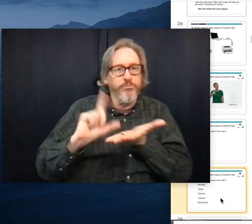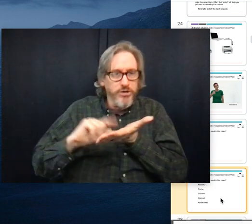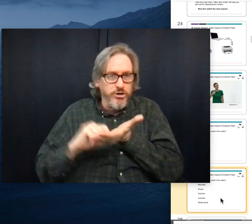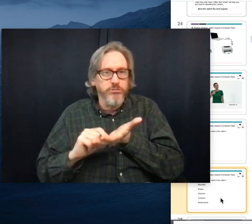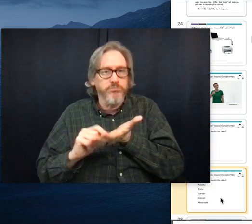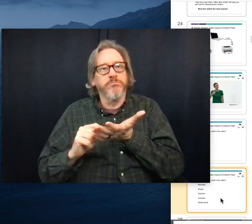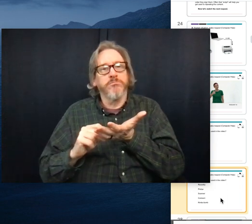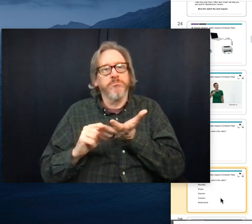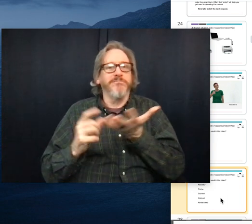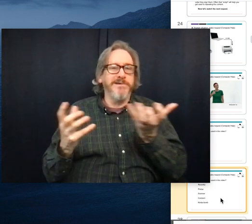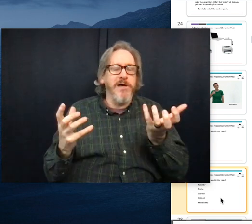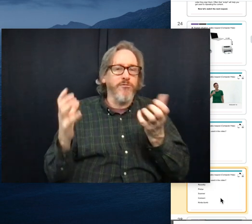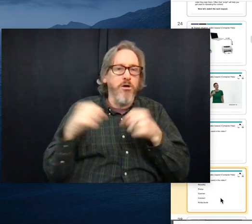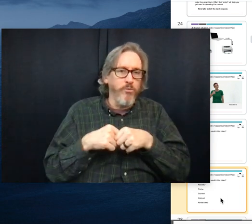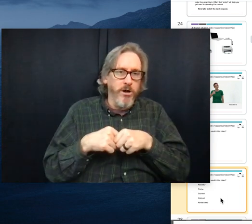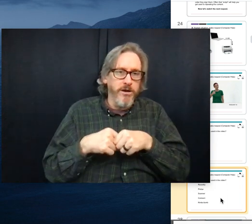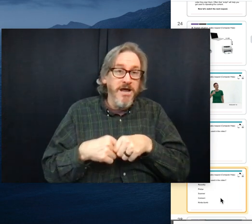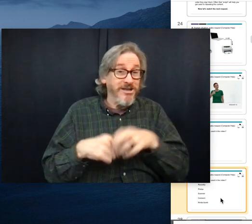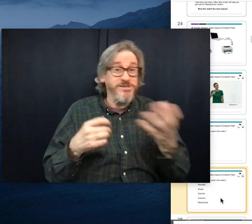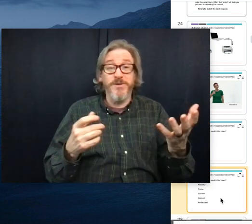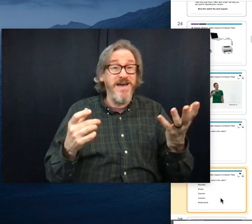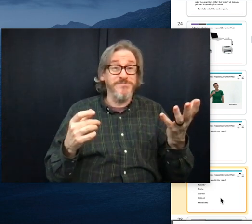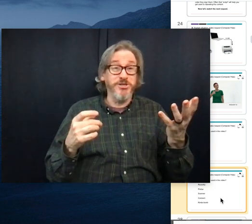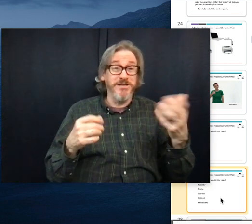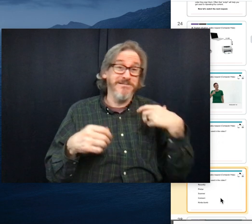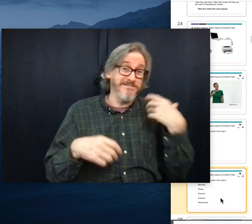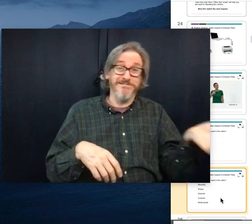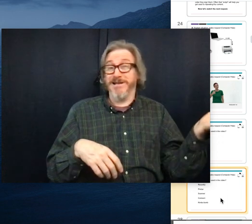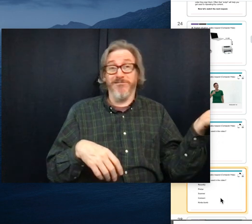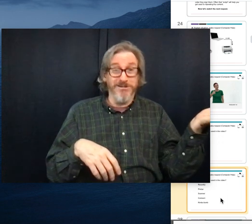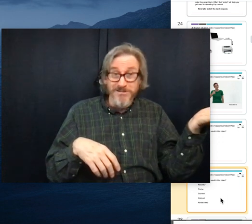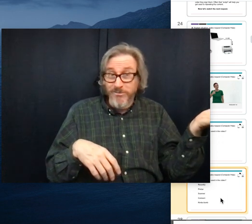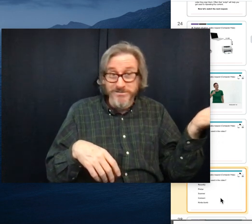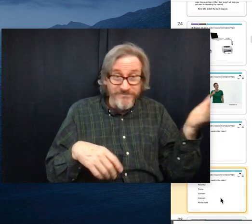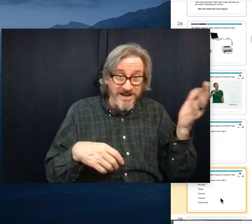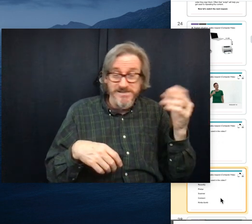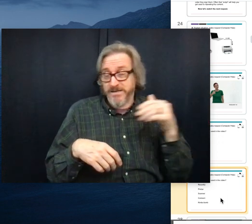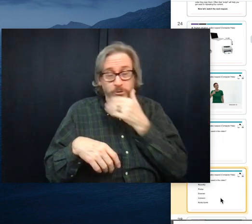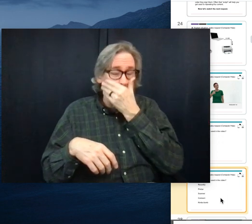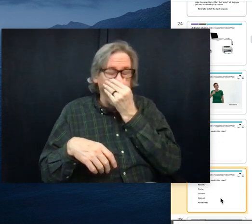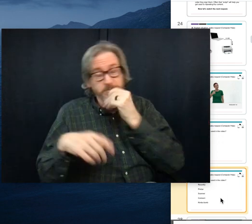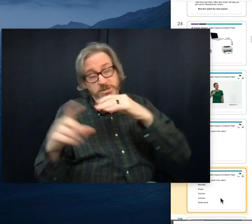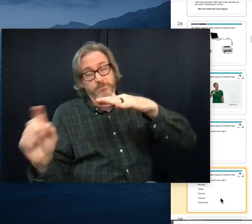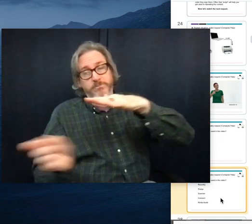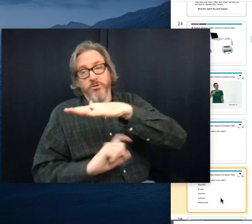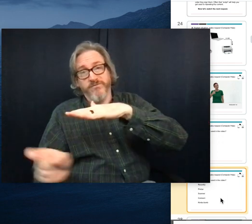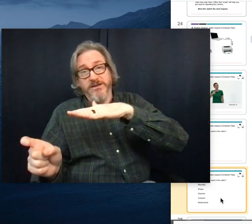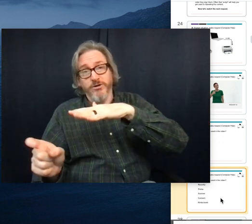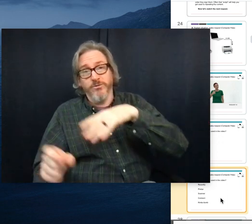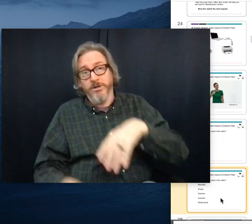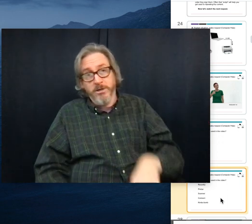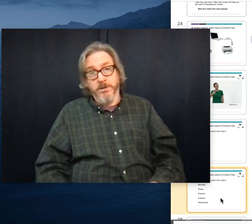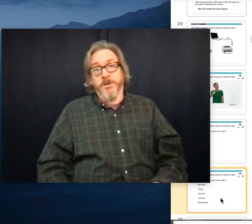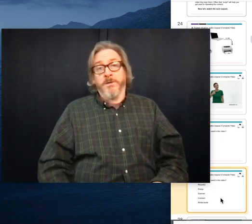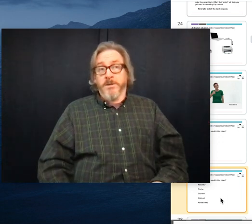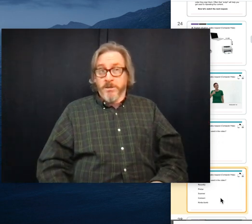Scanner, printer. Now they're all in one. Used to be fax machine. Now no one faxes anymore, right? So, or if they